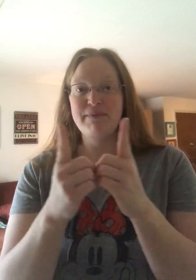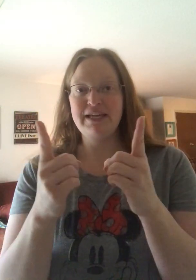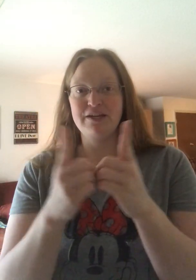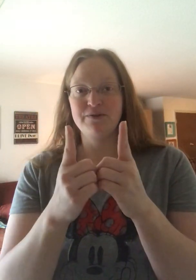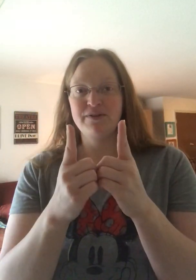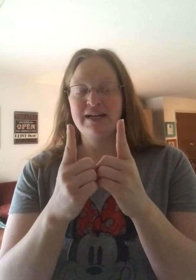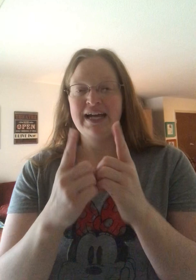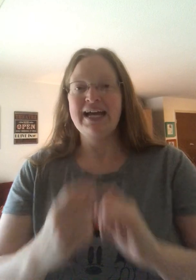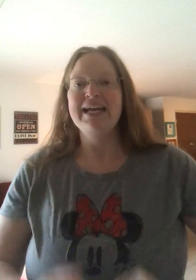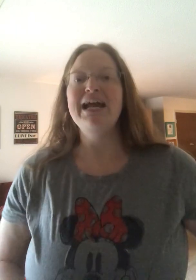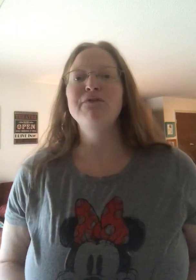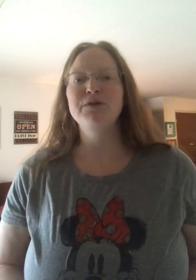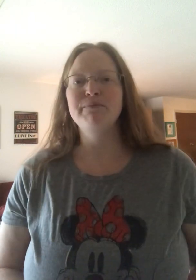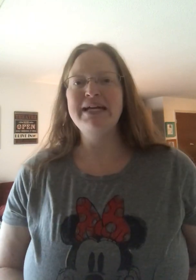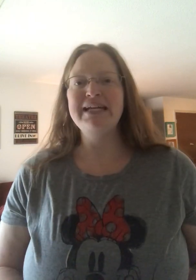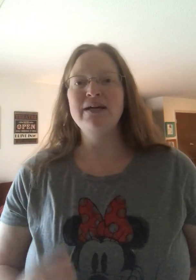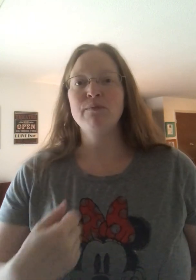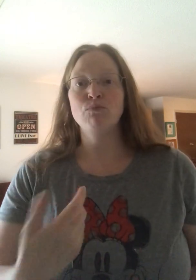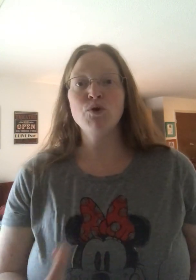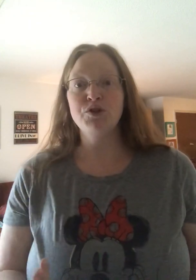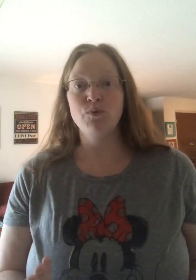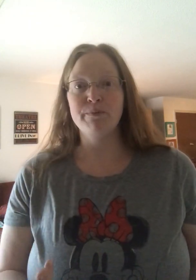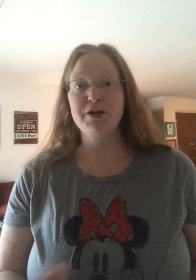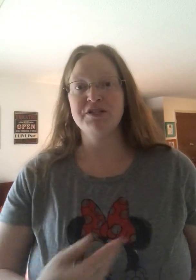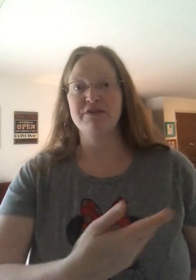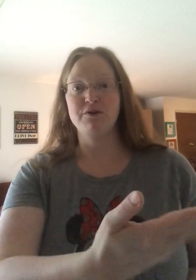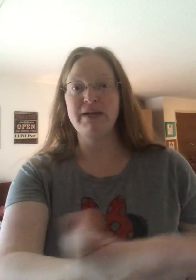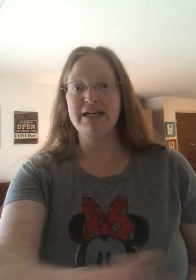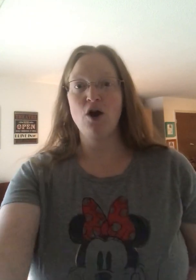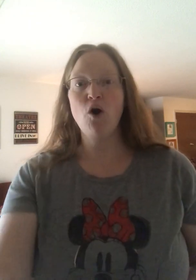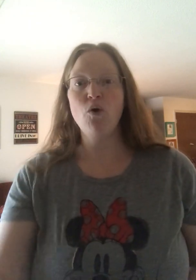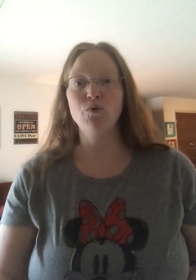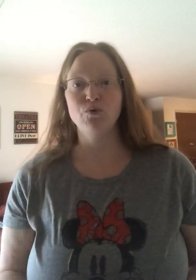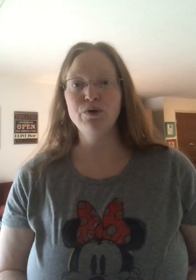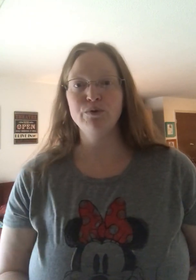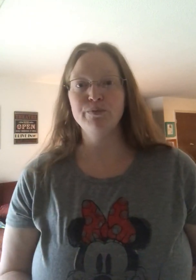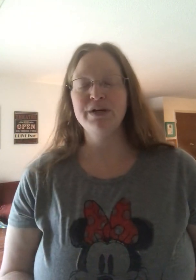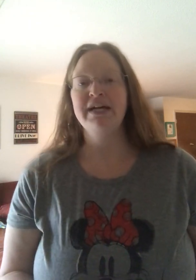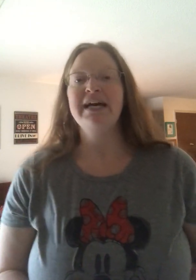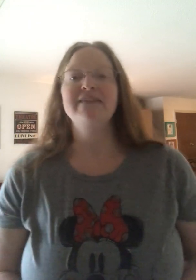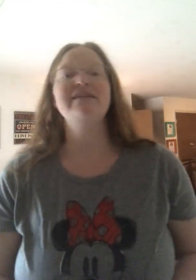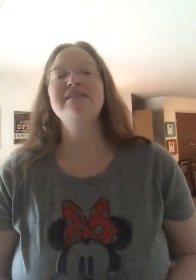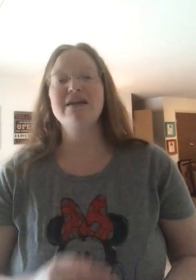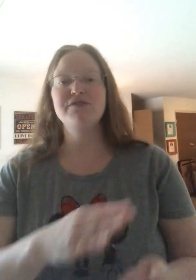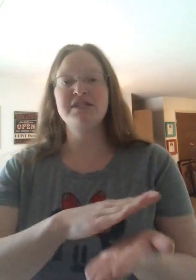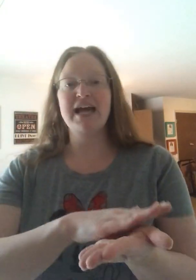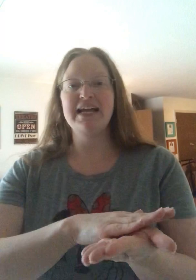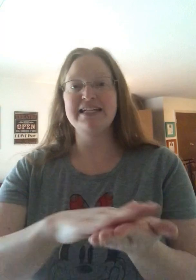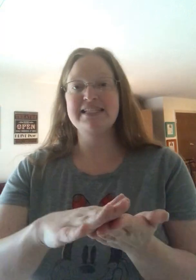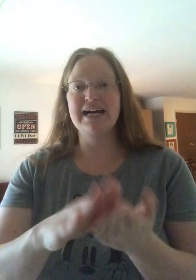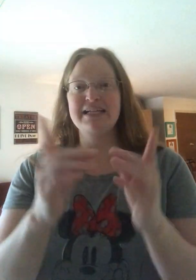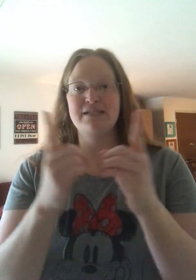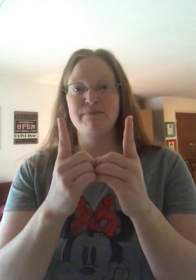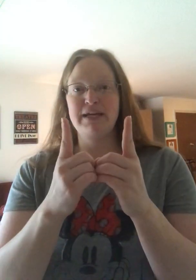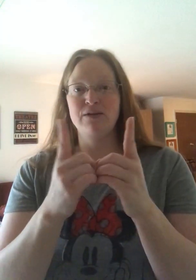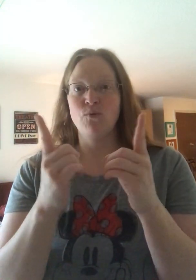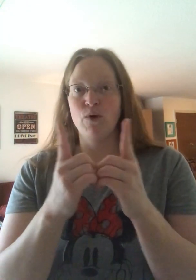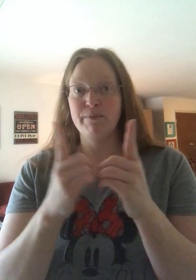you. Now if you're meeting more than one person, if you're meeting a whole group, then instead of just saying it's nice to meet one